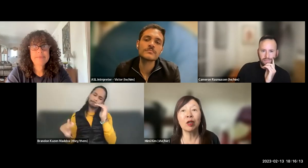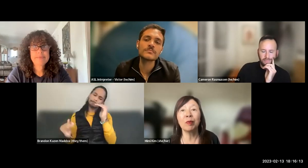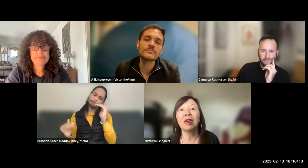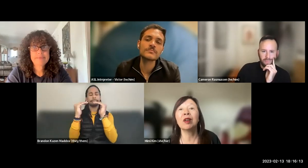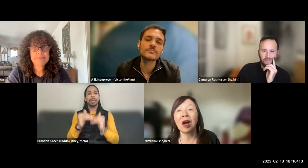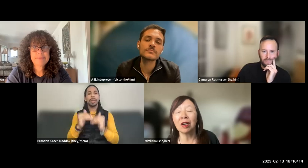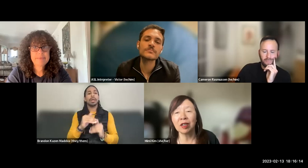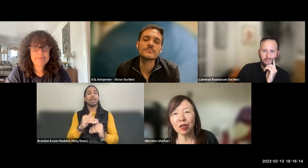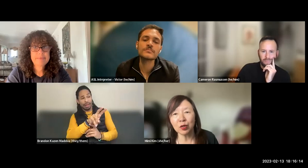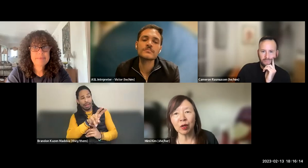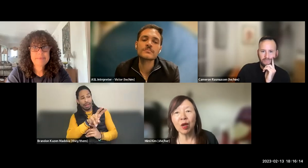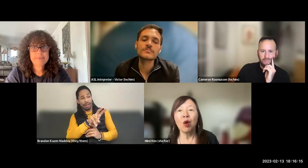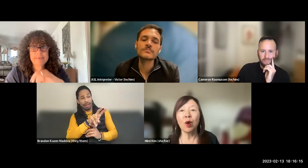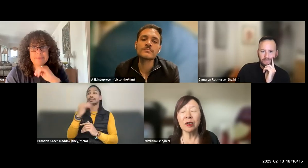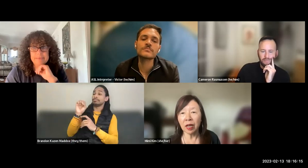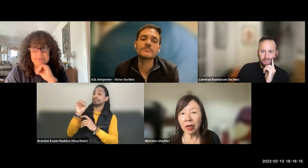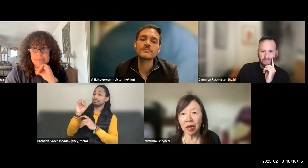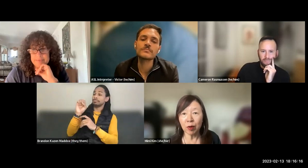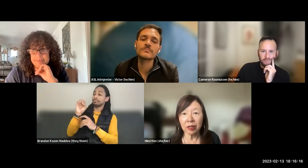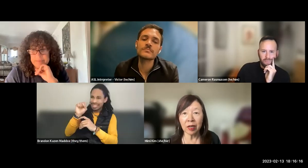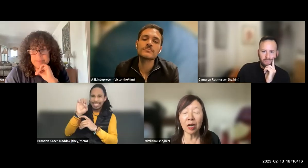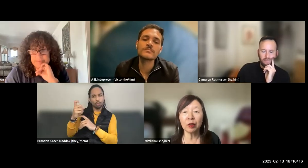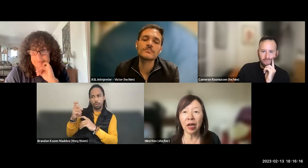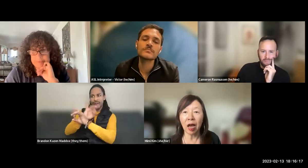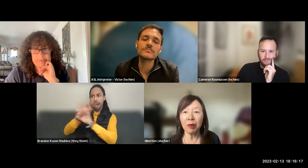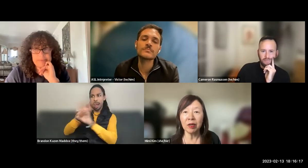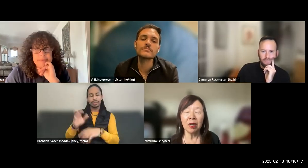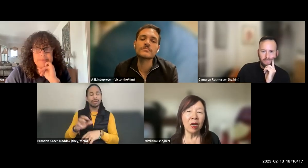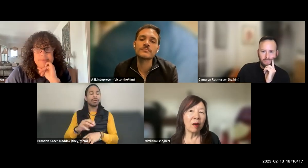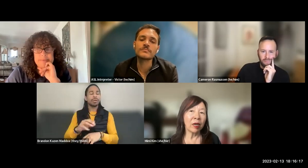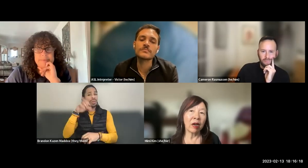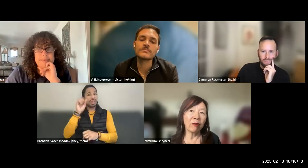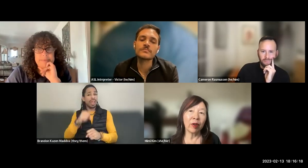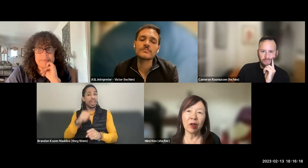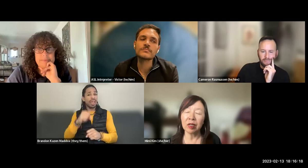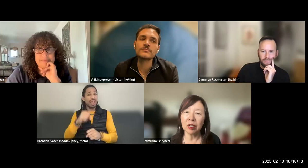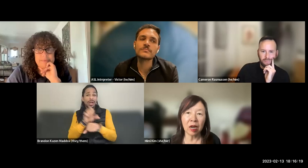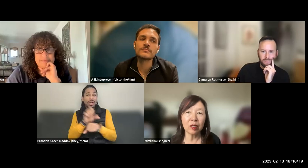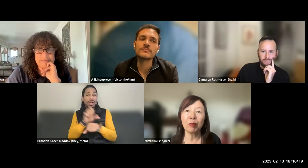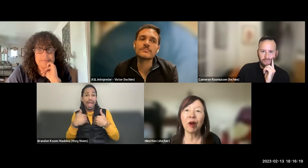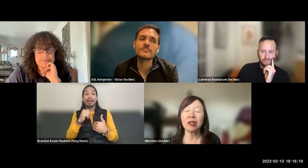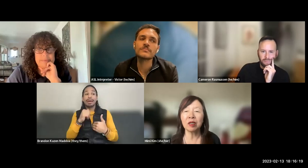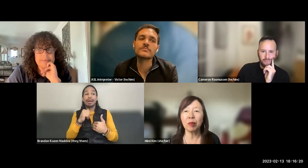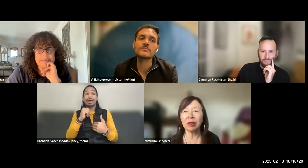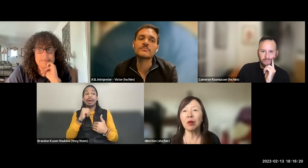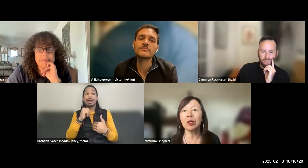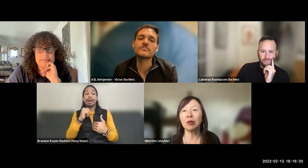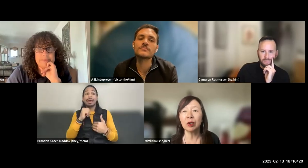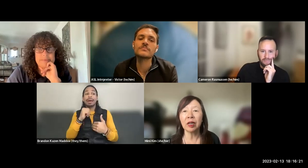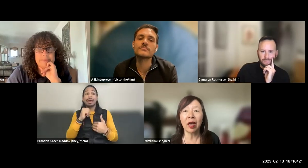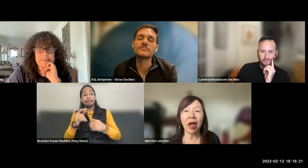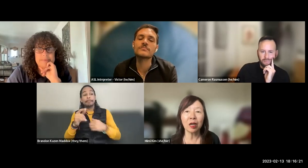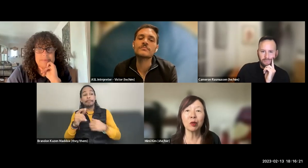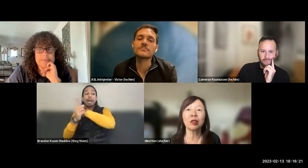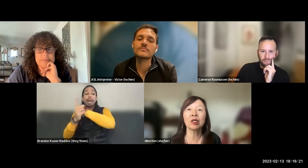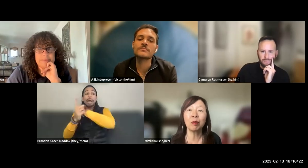possibility that could be non-carceral. What has actually happened? I may have, it's not surprising, but I think when you